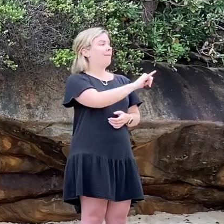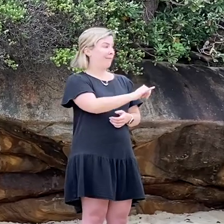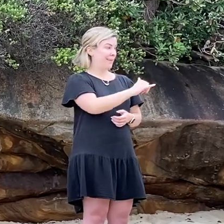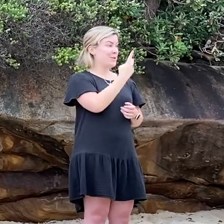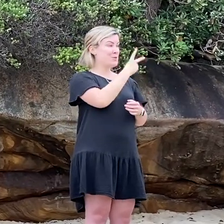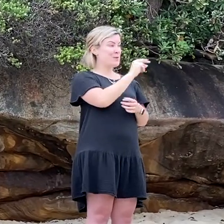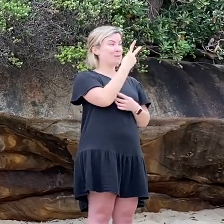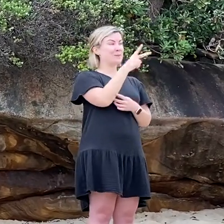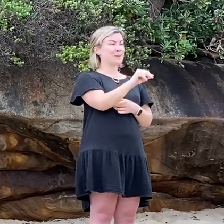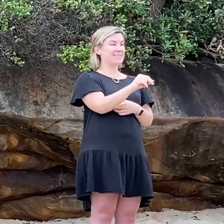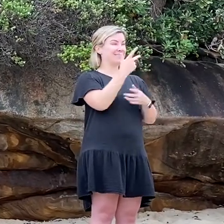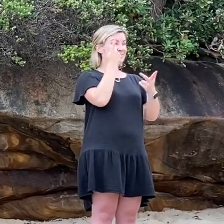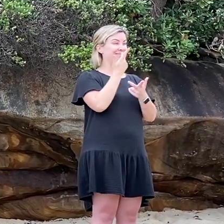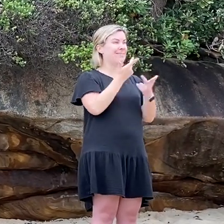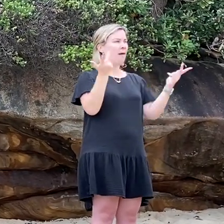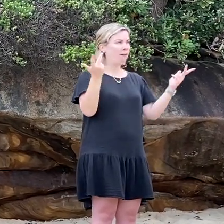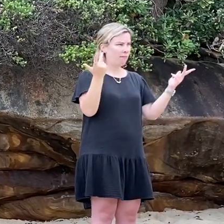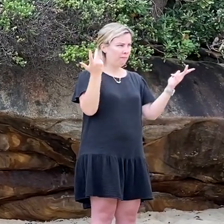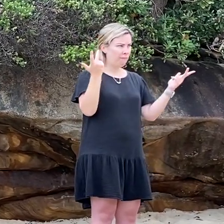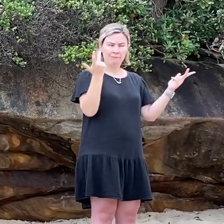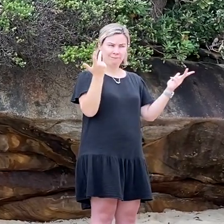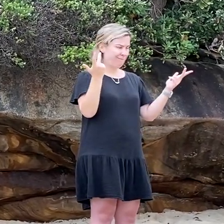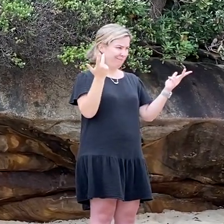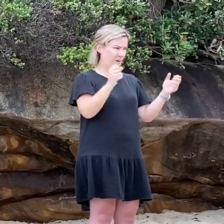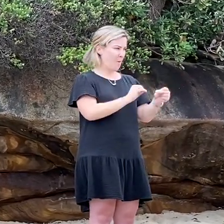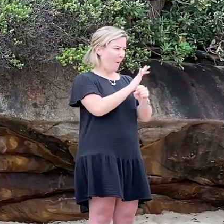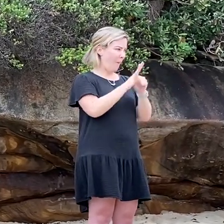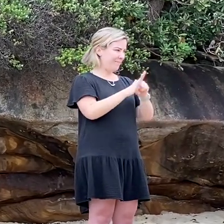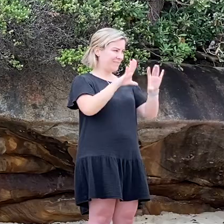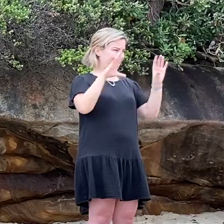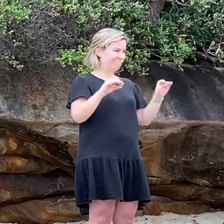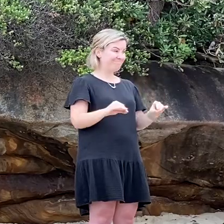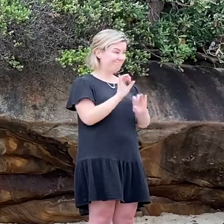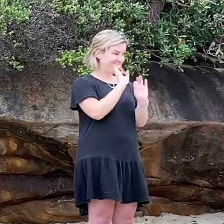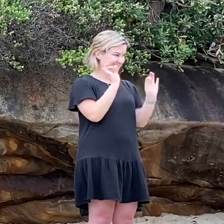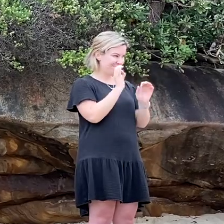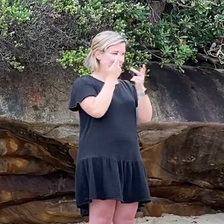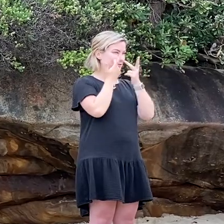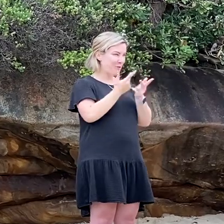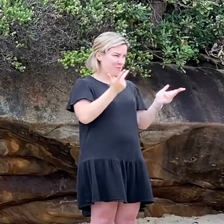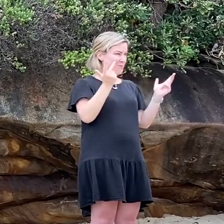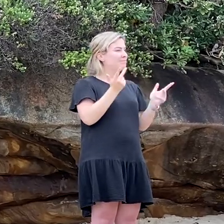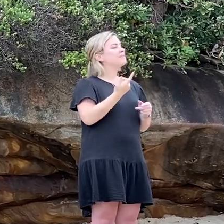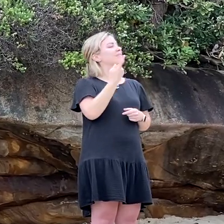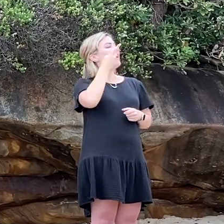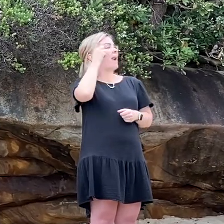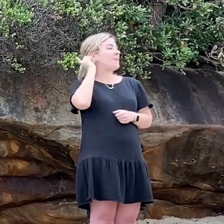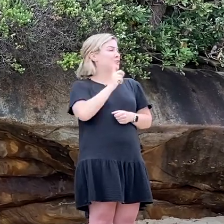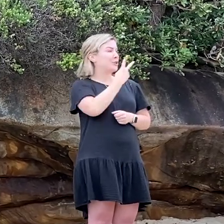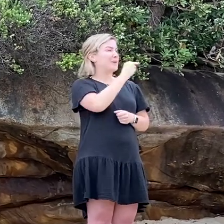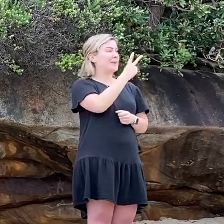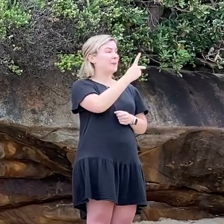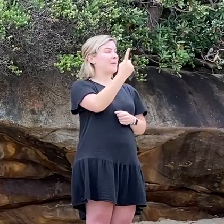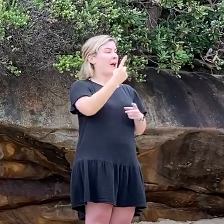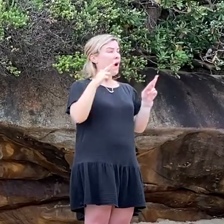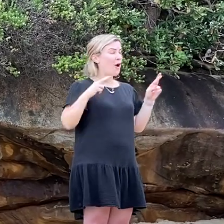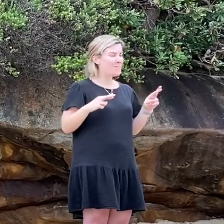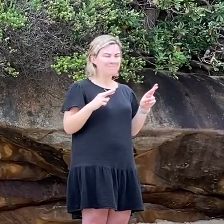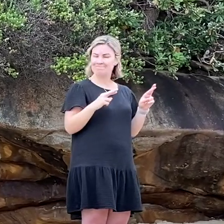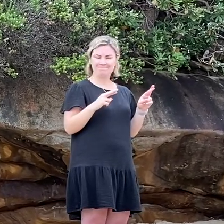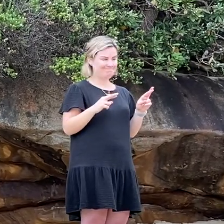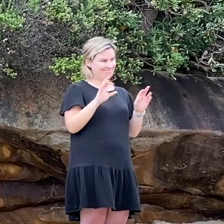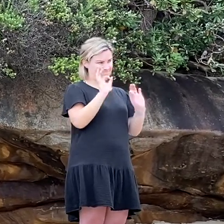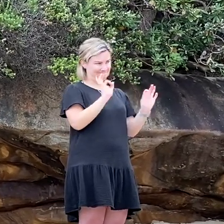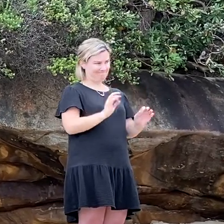in 2020, and then we couldn't exhibit in 2021. But my husband did